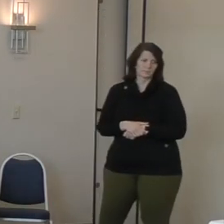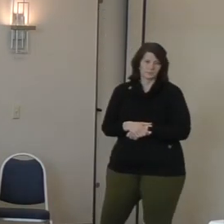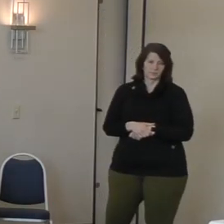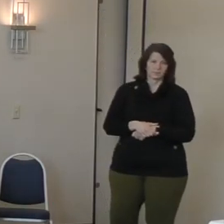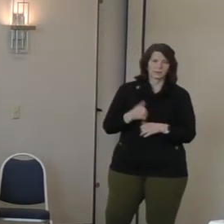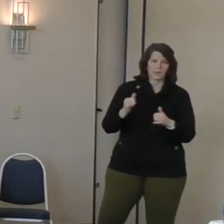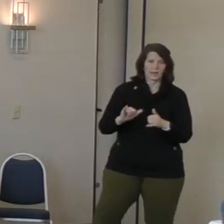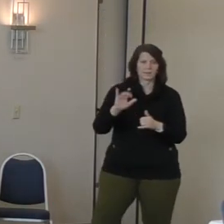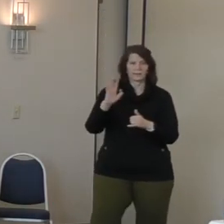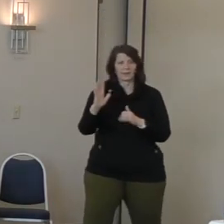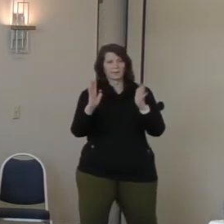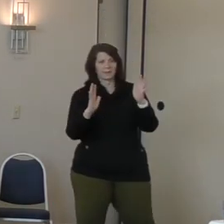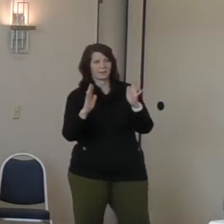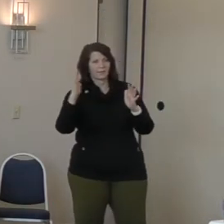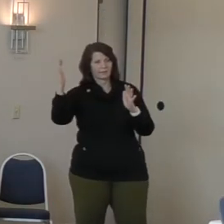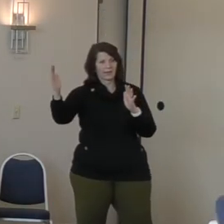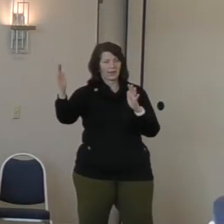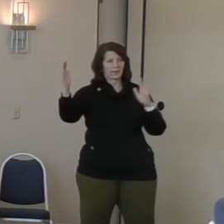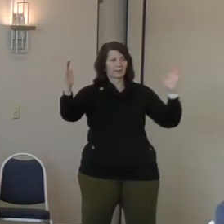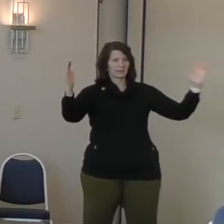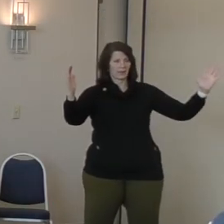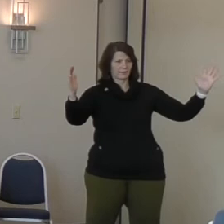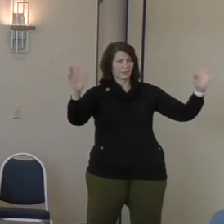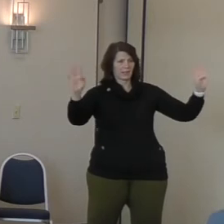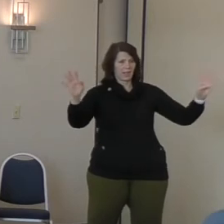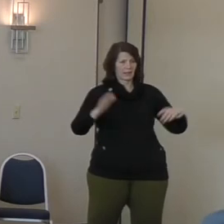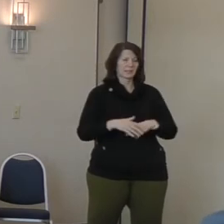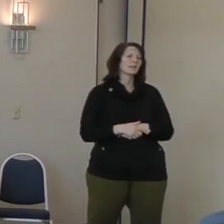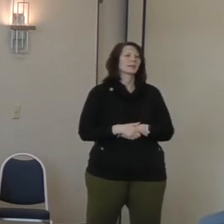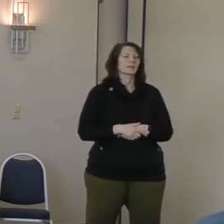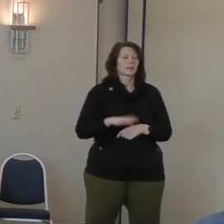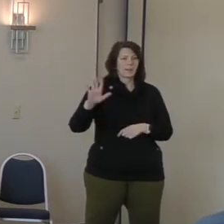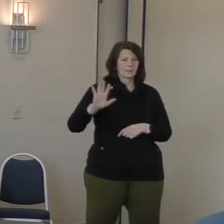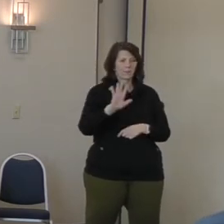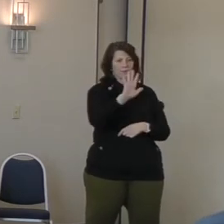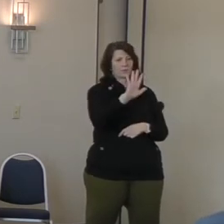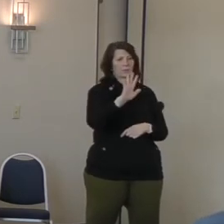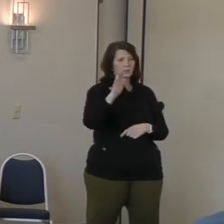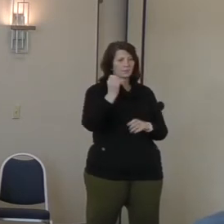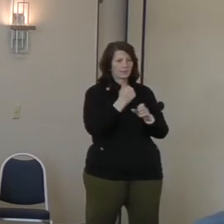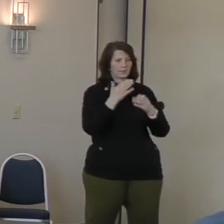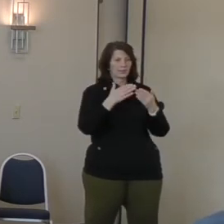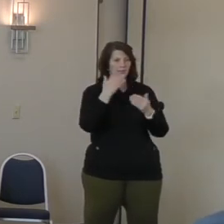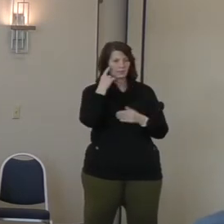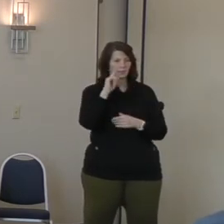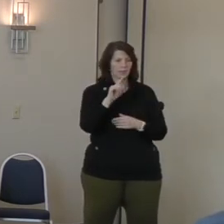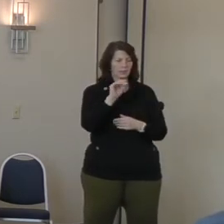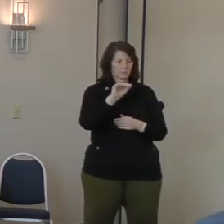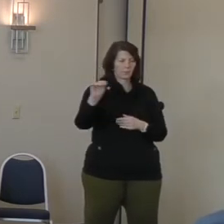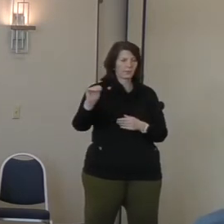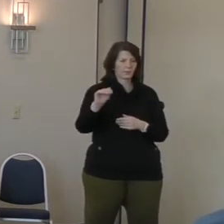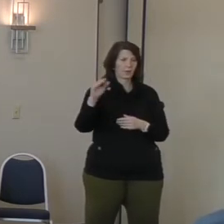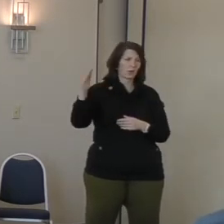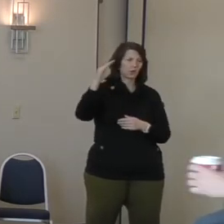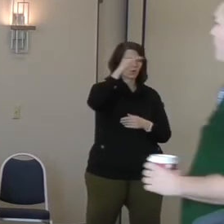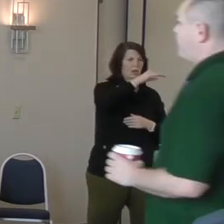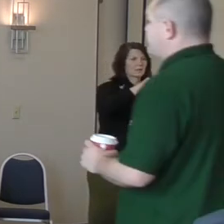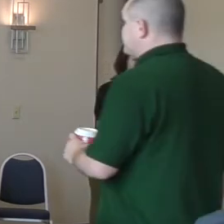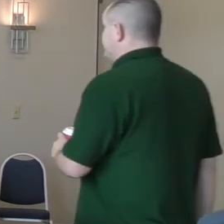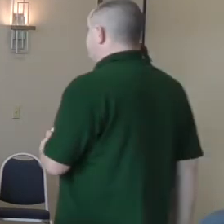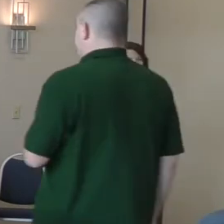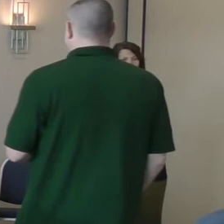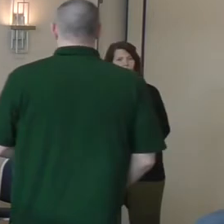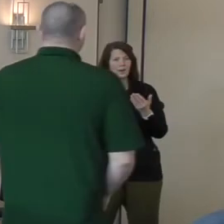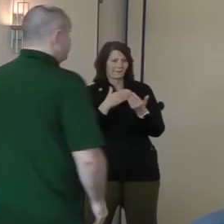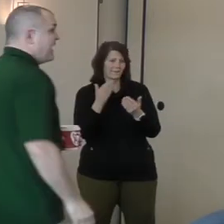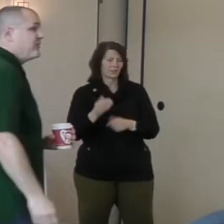I play 5x5, so 1 5 in the line, the other 5 in the line. By moving your forwards wider, it makes it much easier to move that ball across the field with more